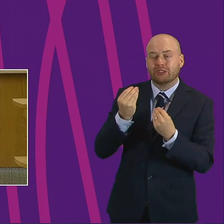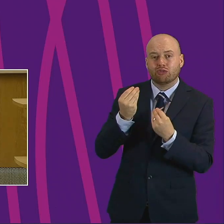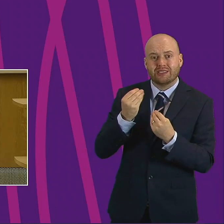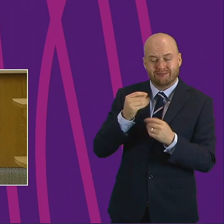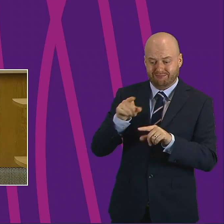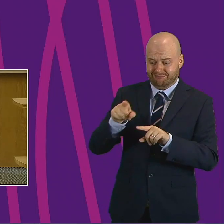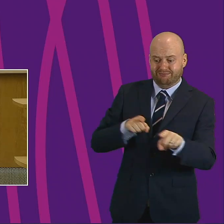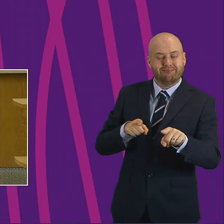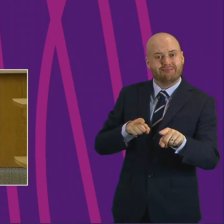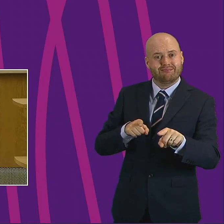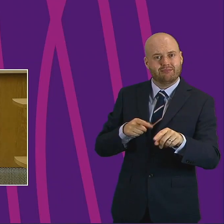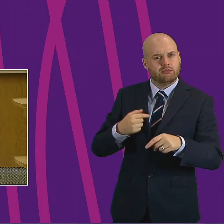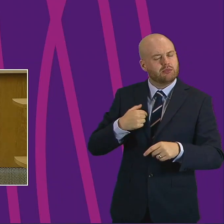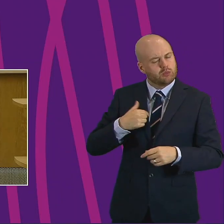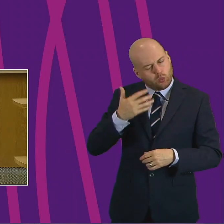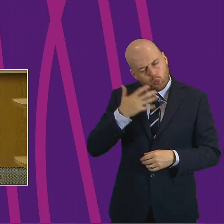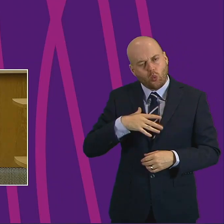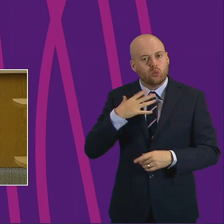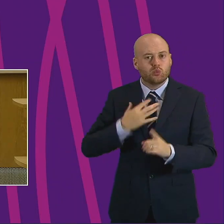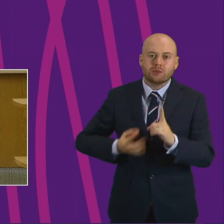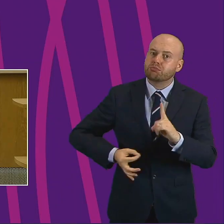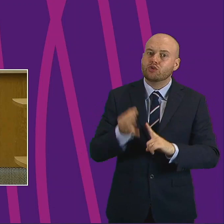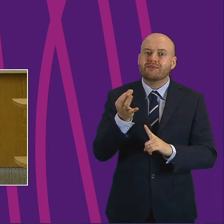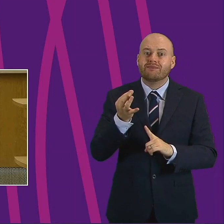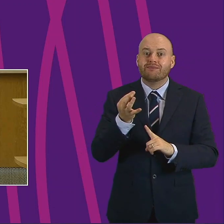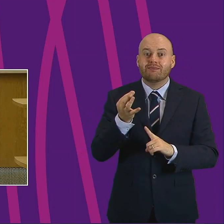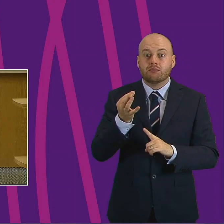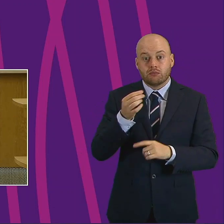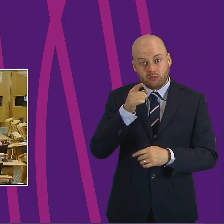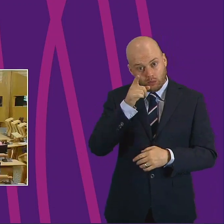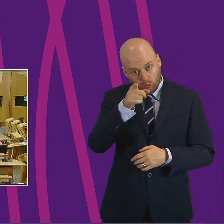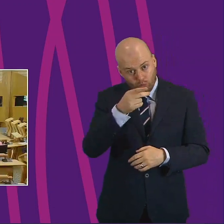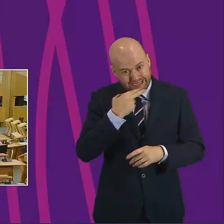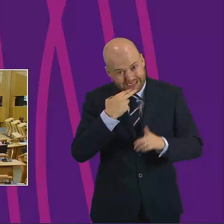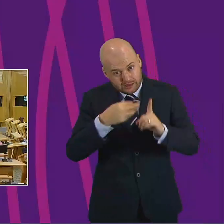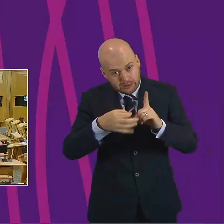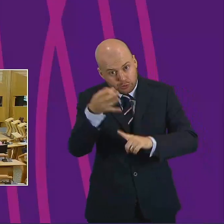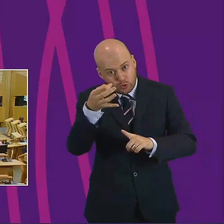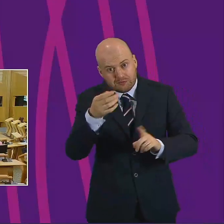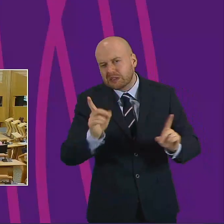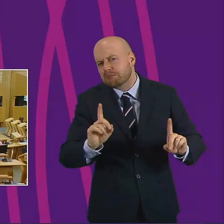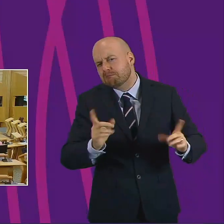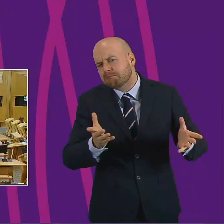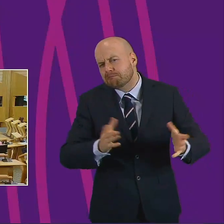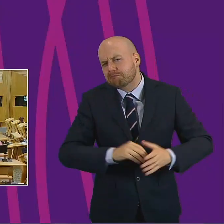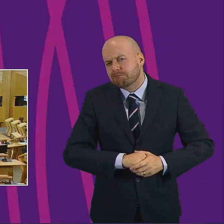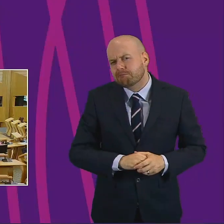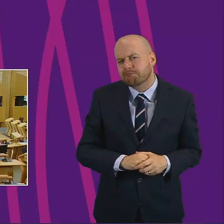much better. Do you need to do much better, Cabinet Secretary? Cabinet Secretary.